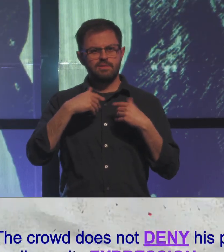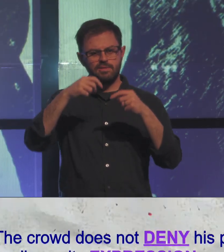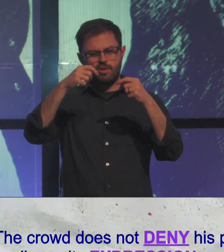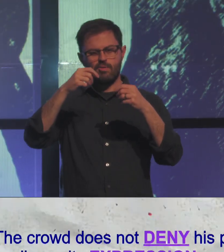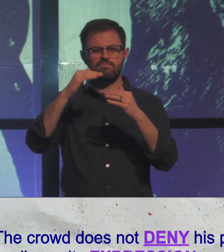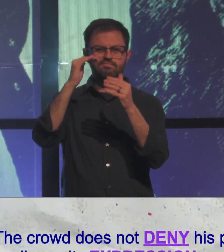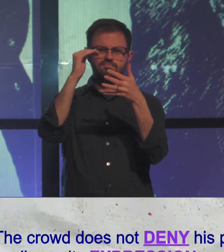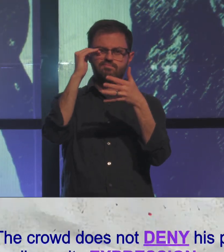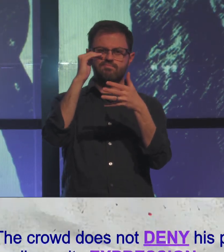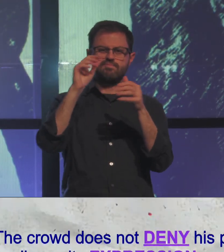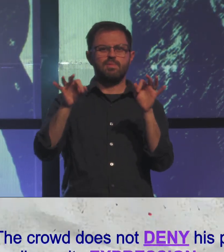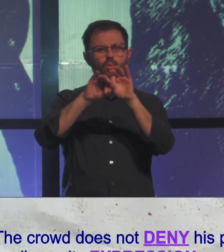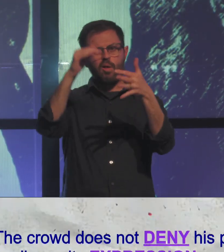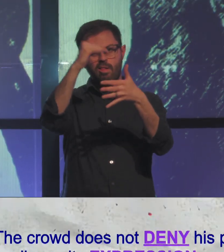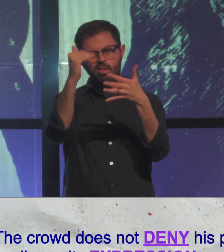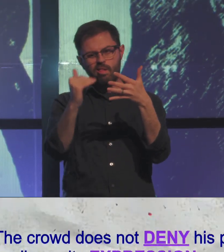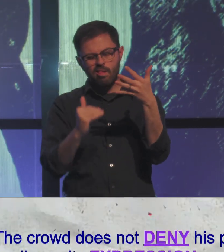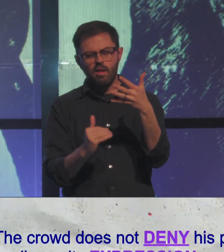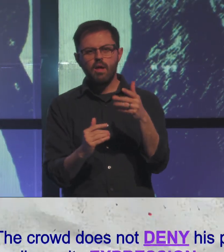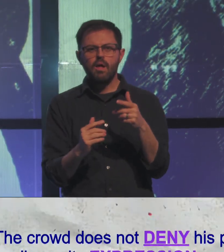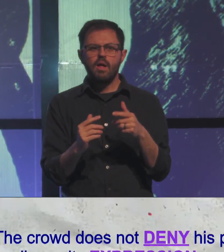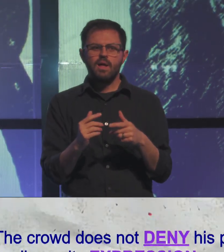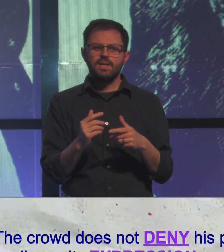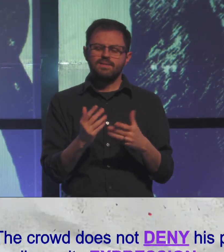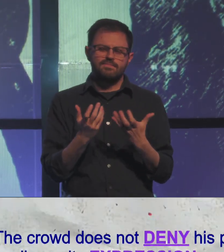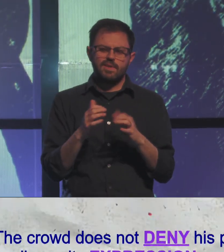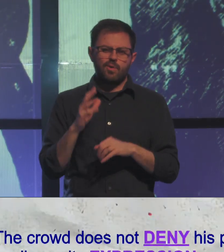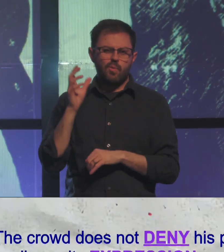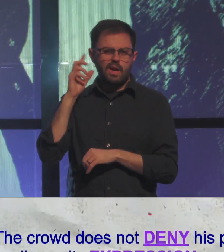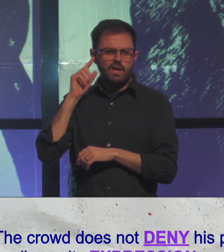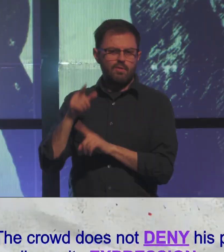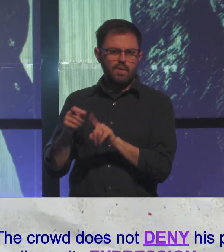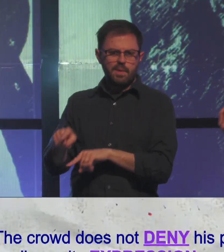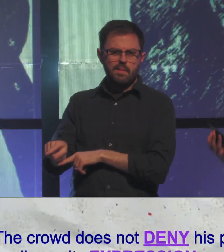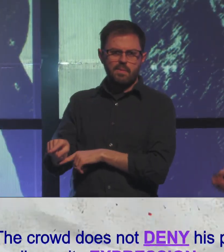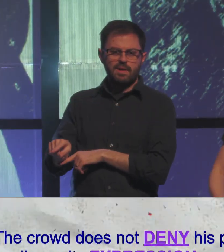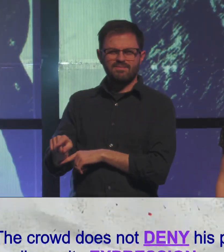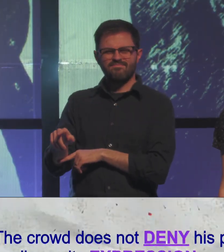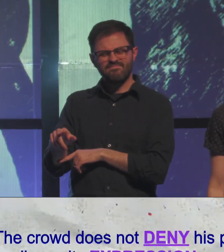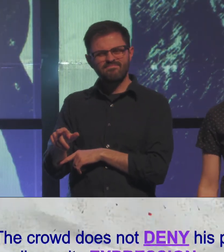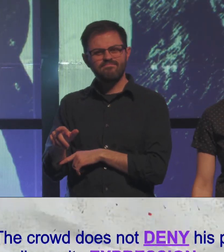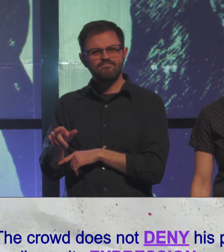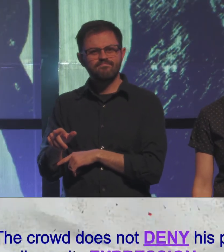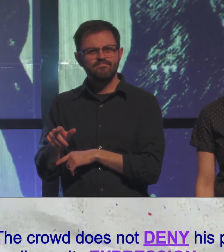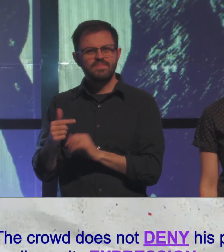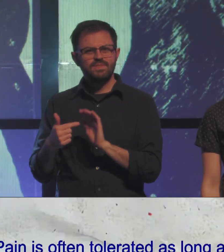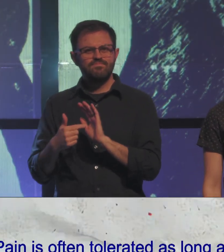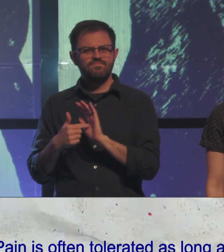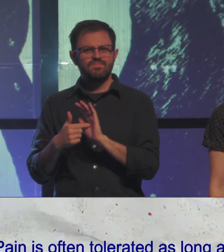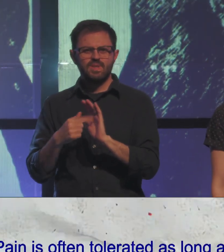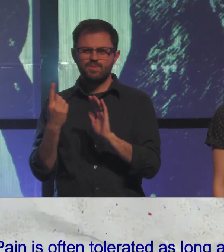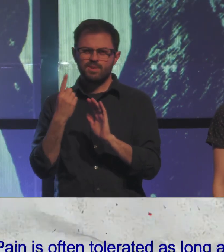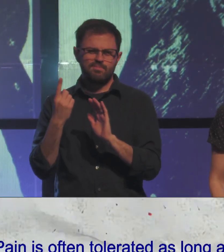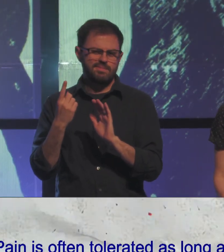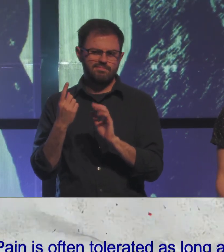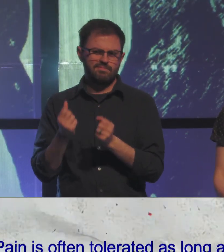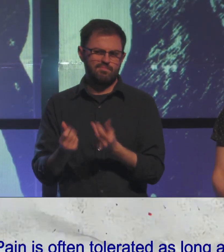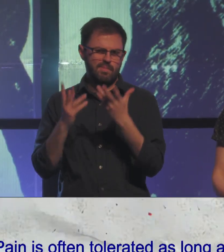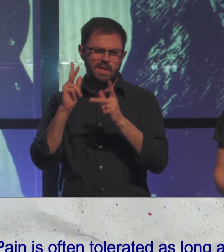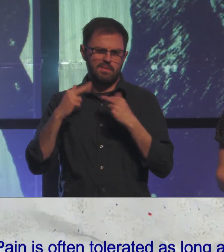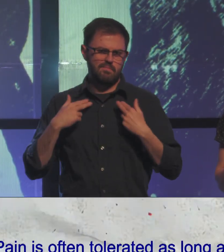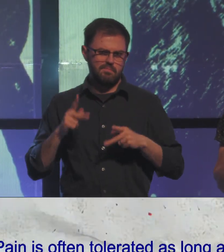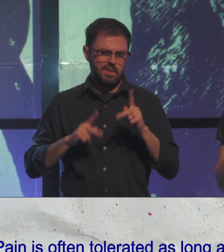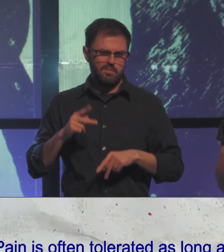but they just don't want to hear it. And this reflects such a common human reality.